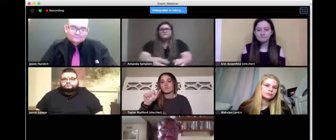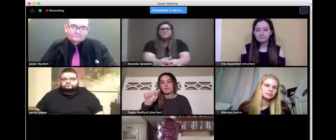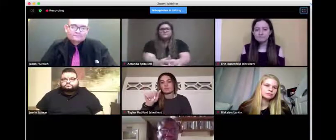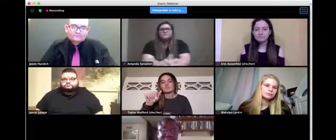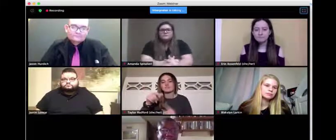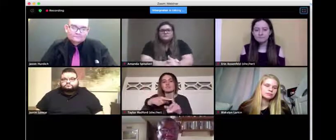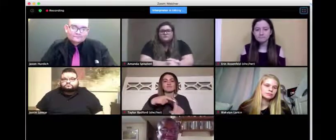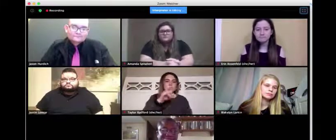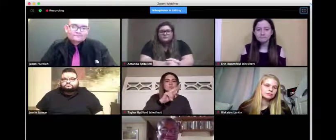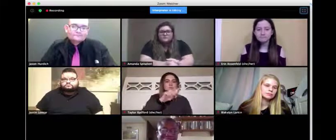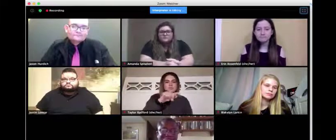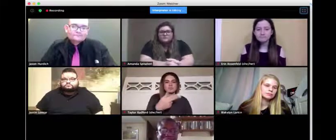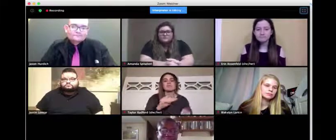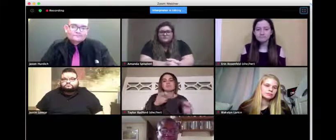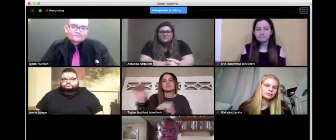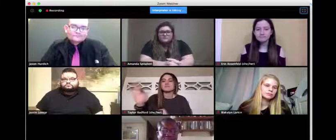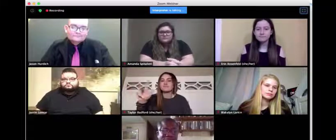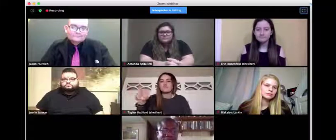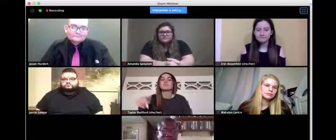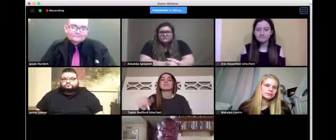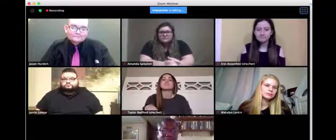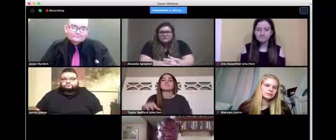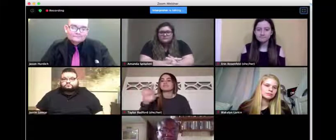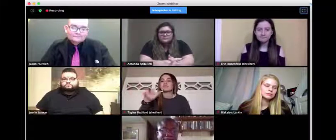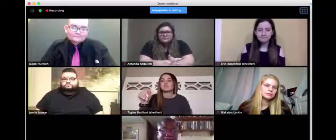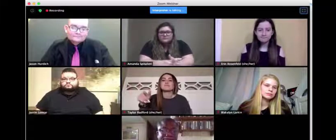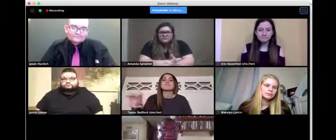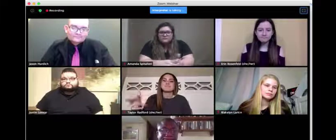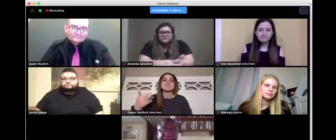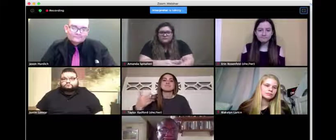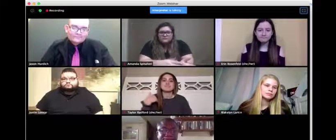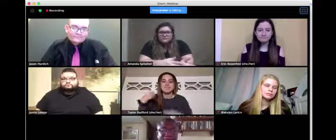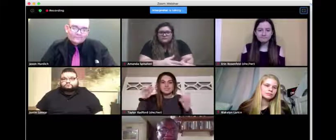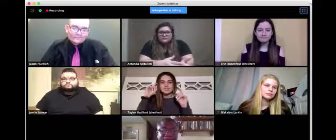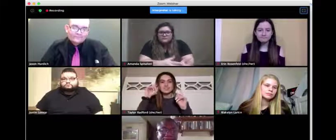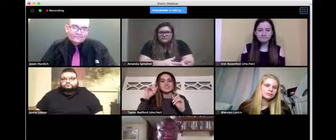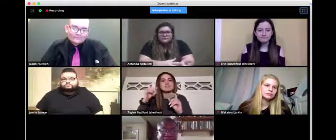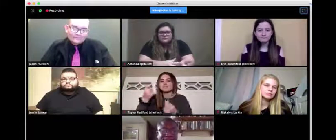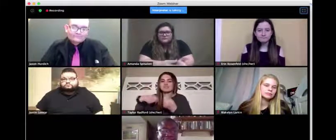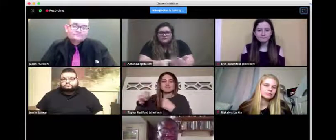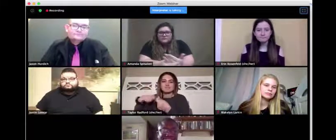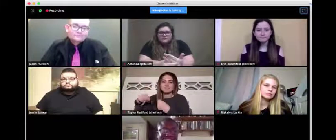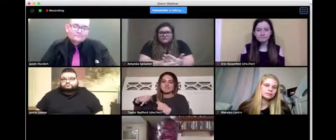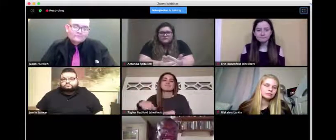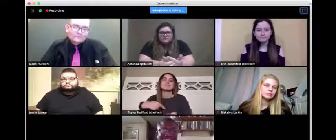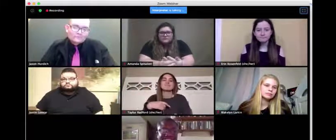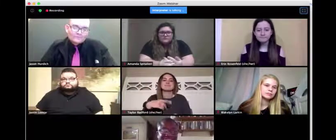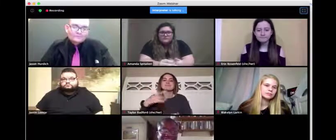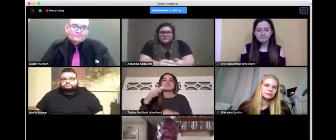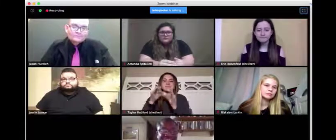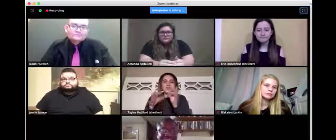And had my hearing aids and changed them off and on, had interpreters and worked with that. And then until I moved